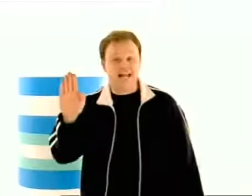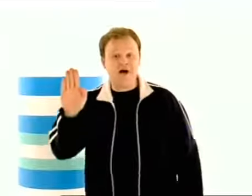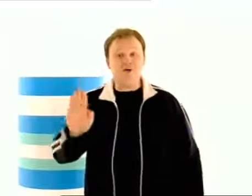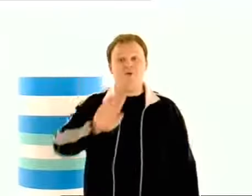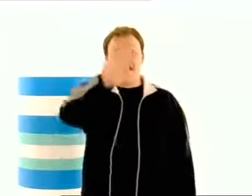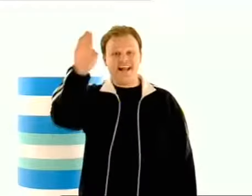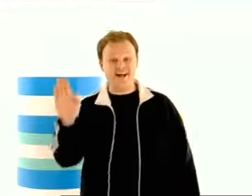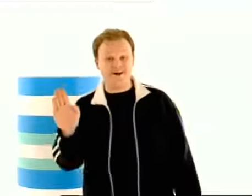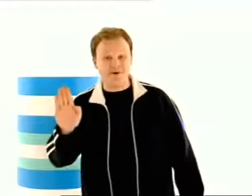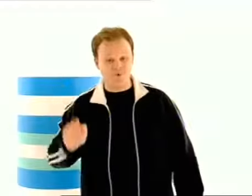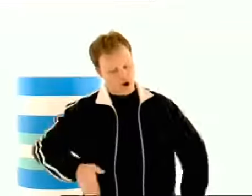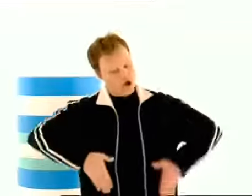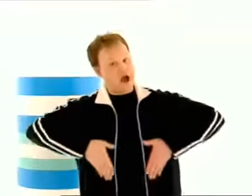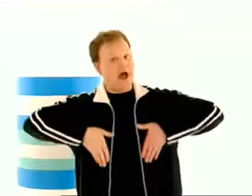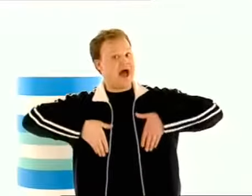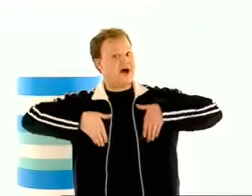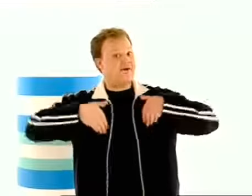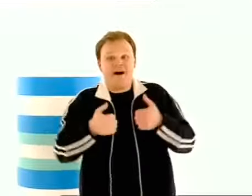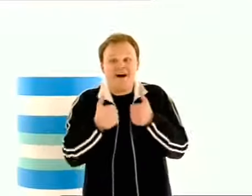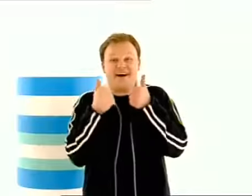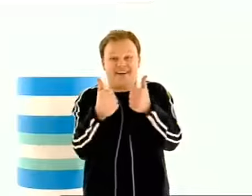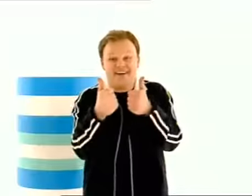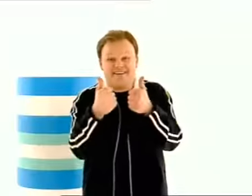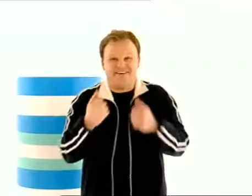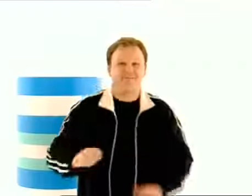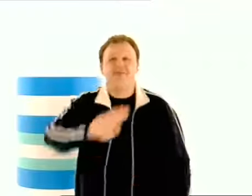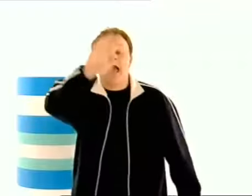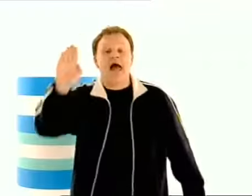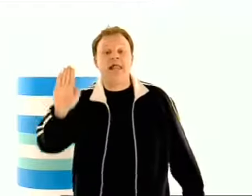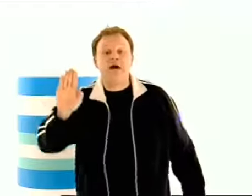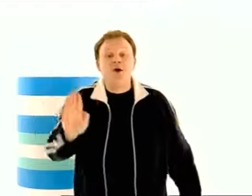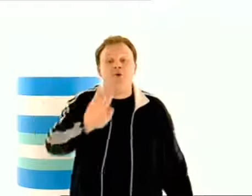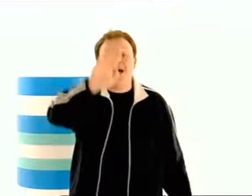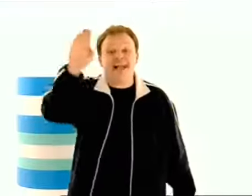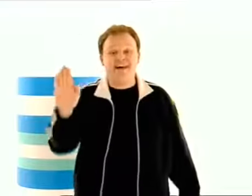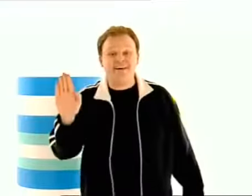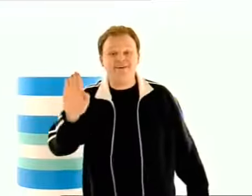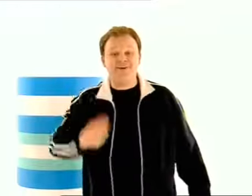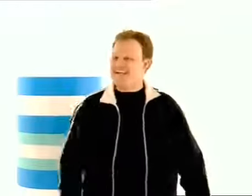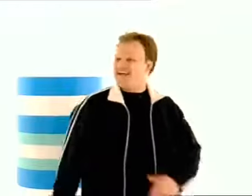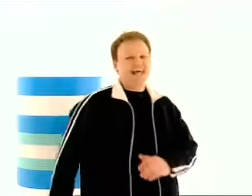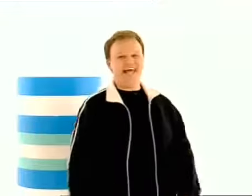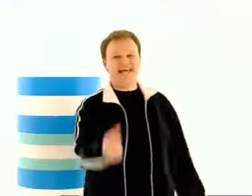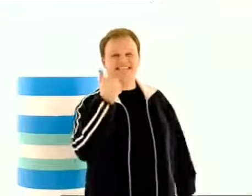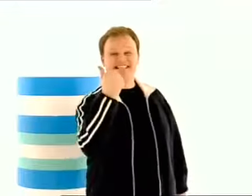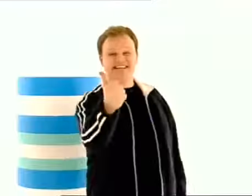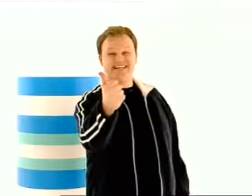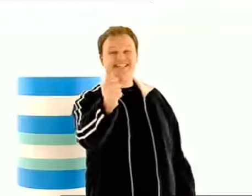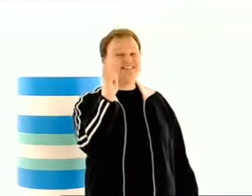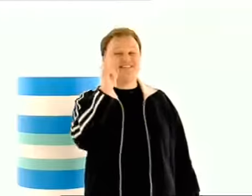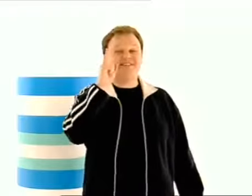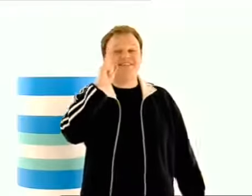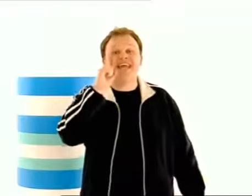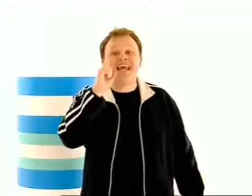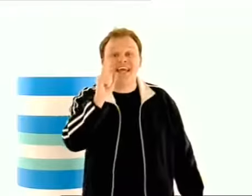Hello, hello, how are you? Hello, hello, it's good to see